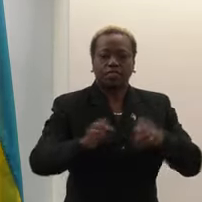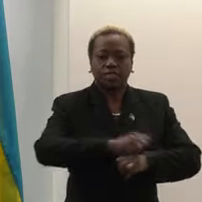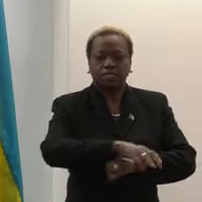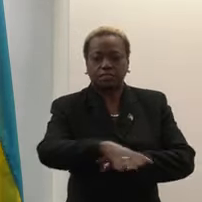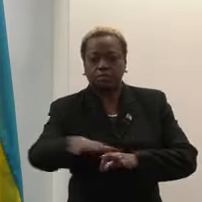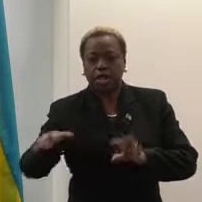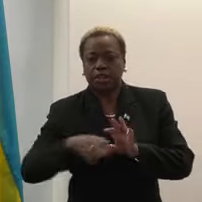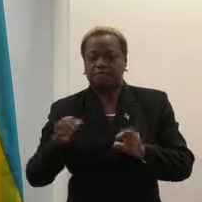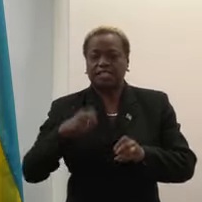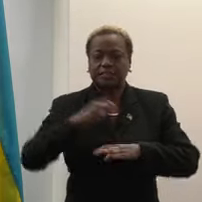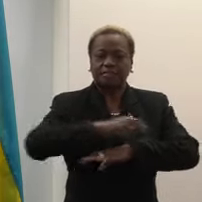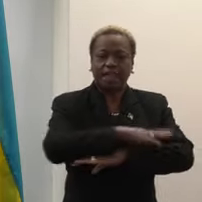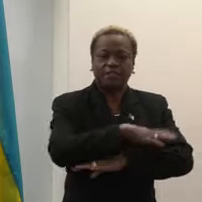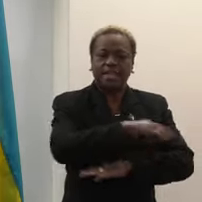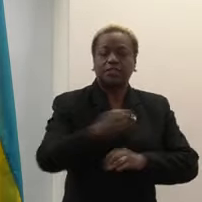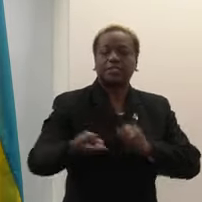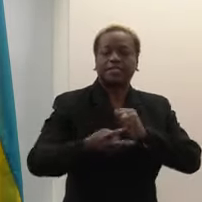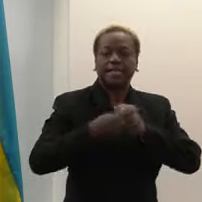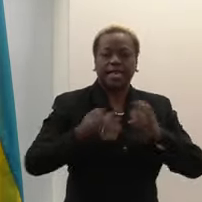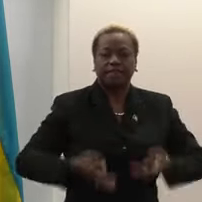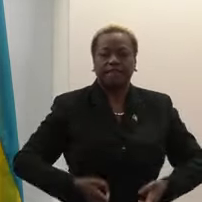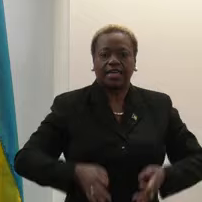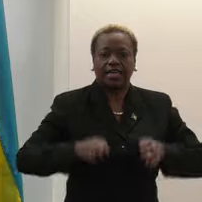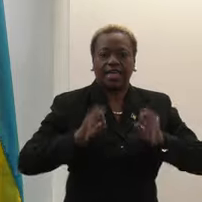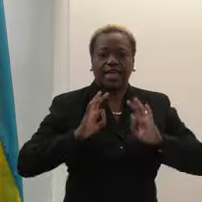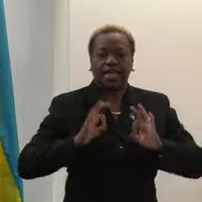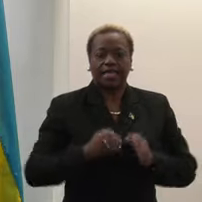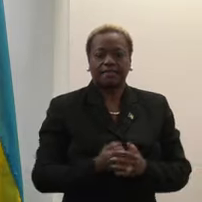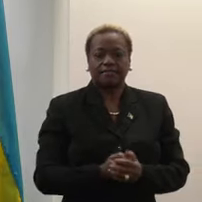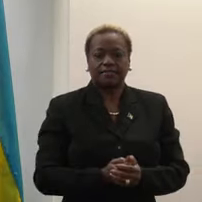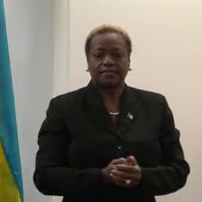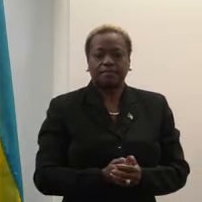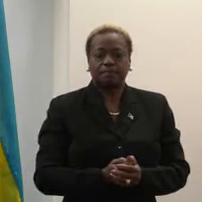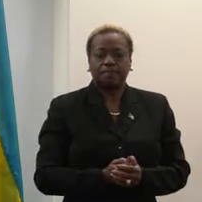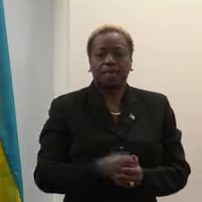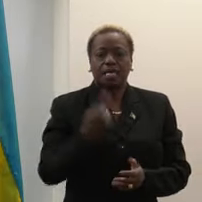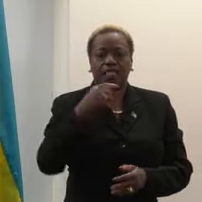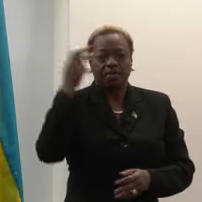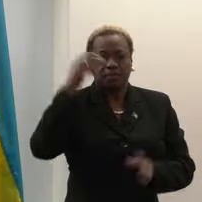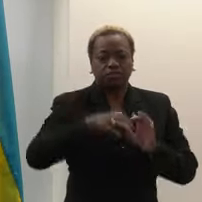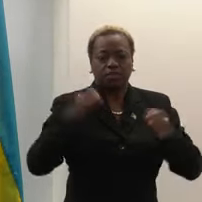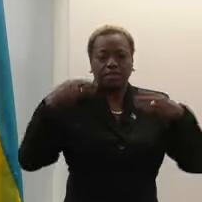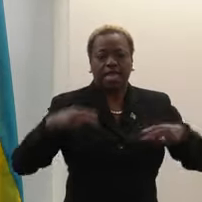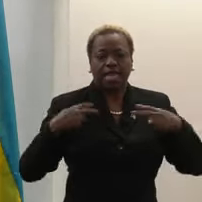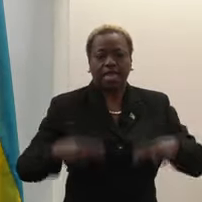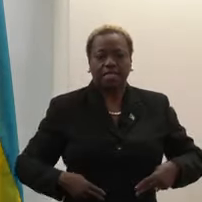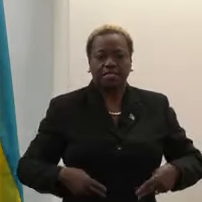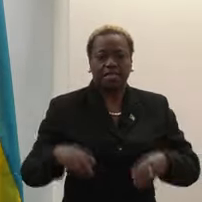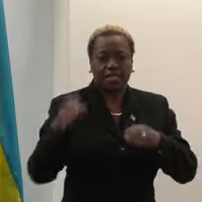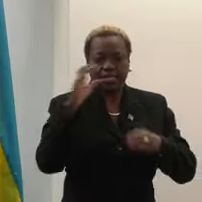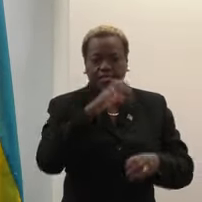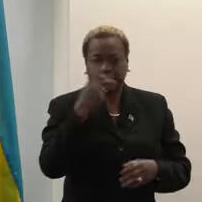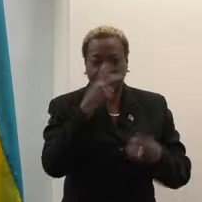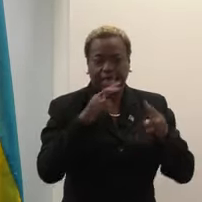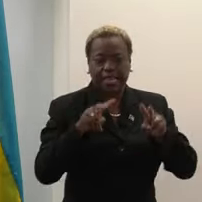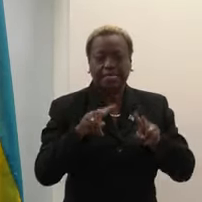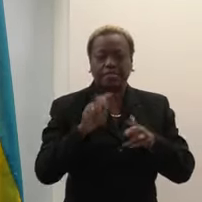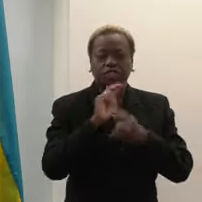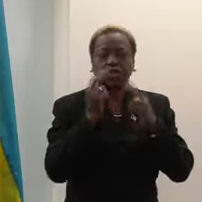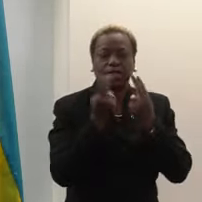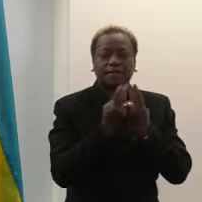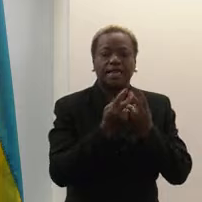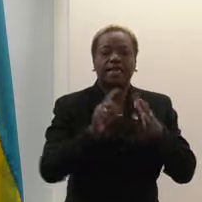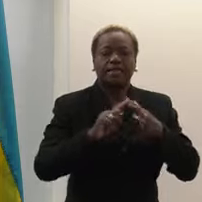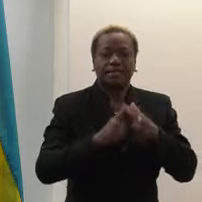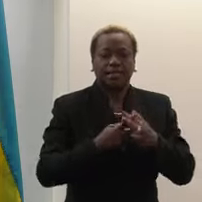virus and to save lives. The Ministry of Health Surveillance Unit has